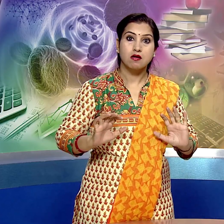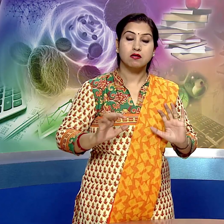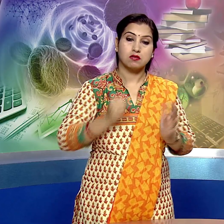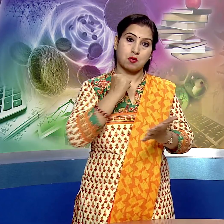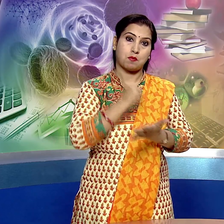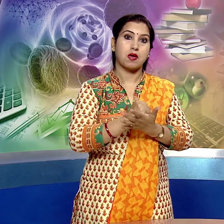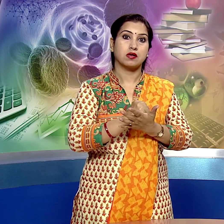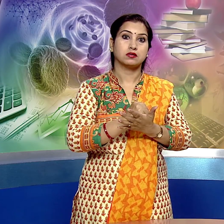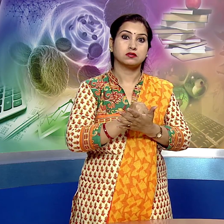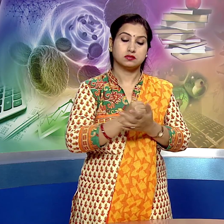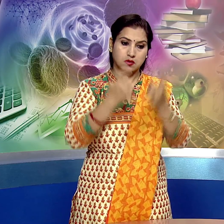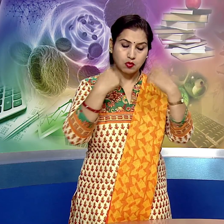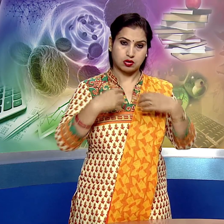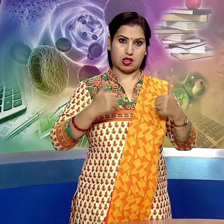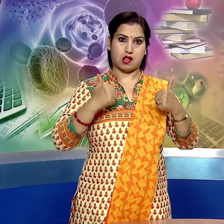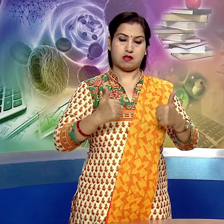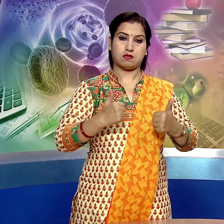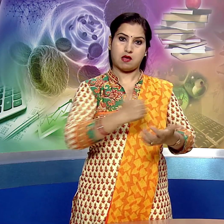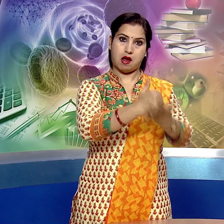to keep the body healthy.